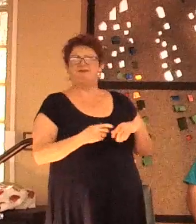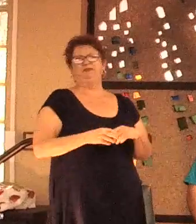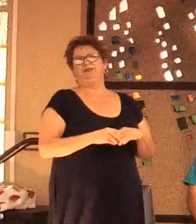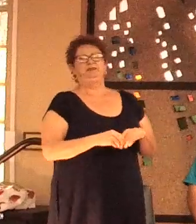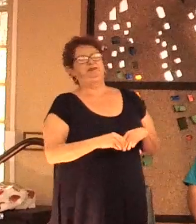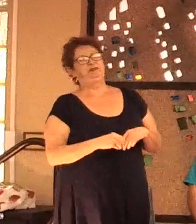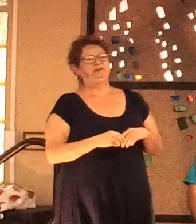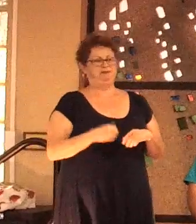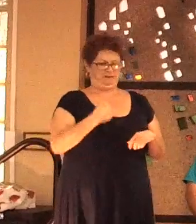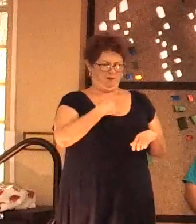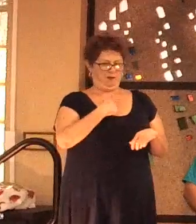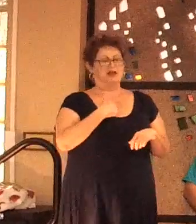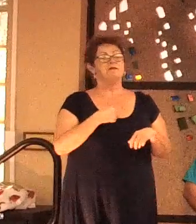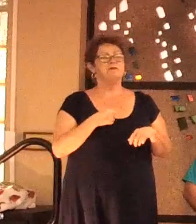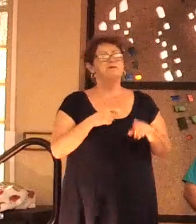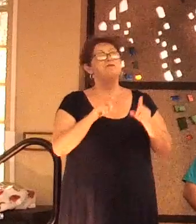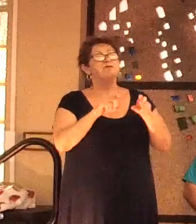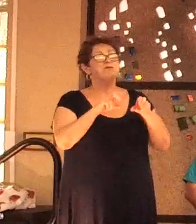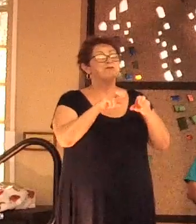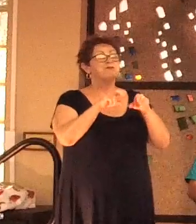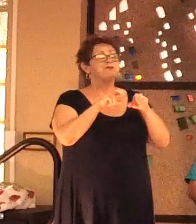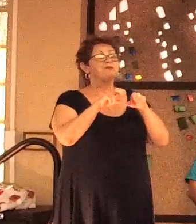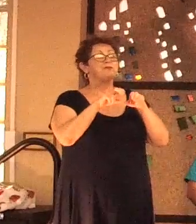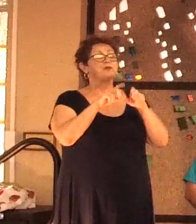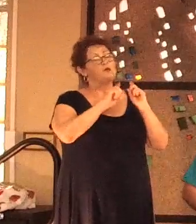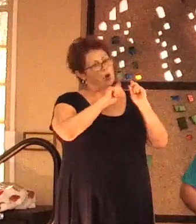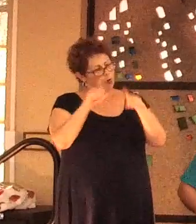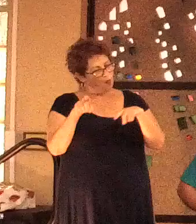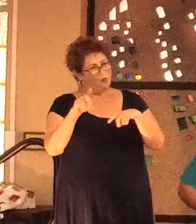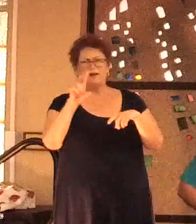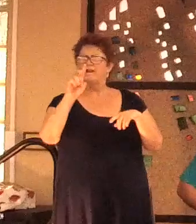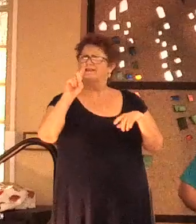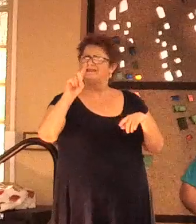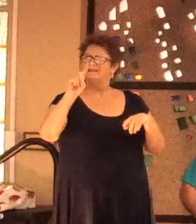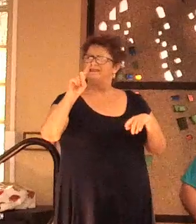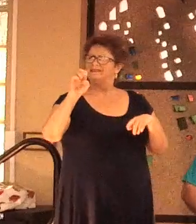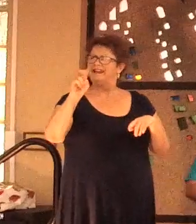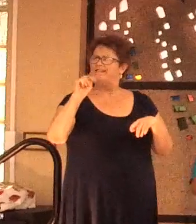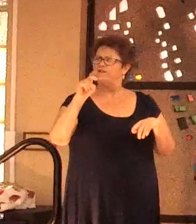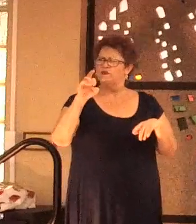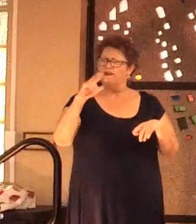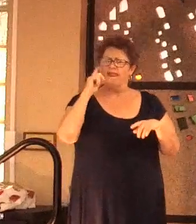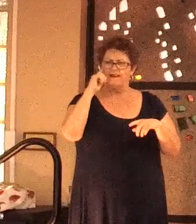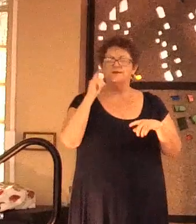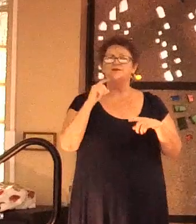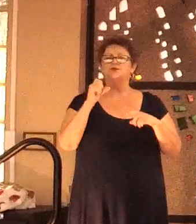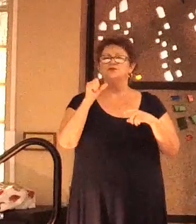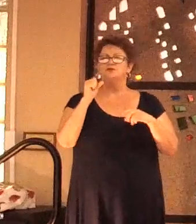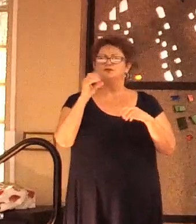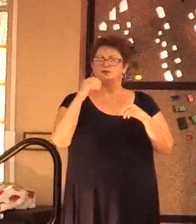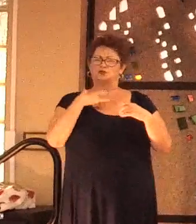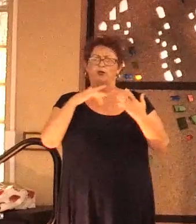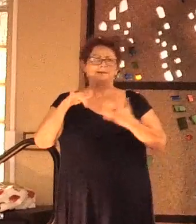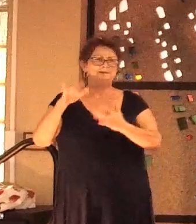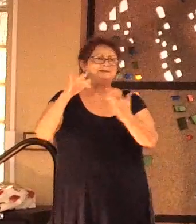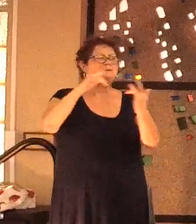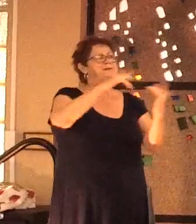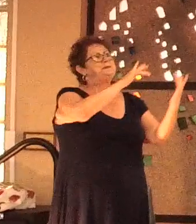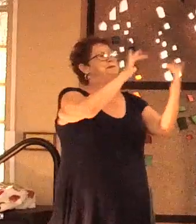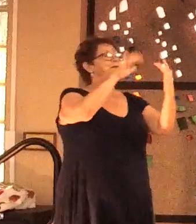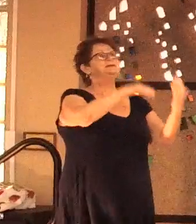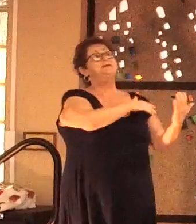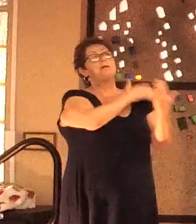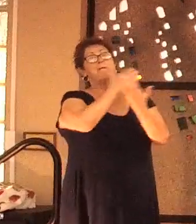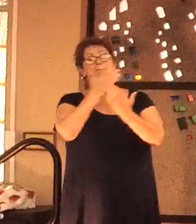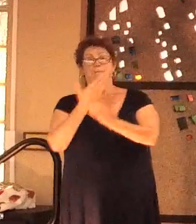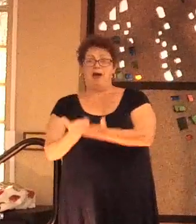if you go early, they have classes for people who are there for the first time. And so, I think it was in Denver at that